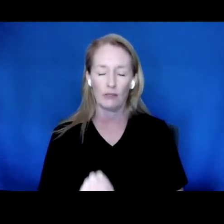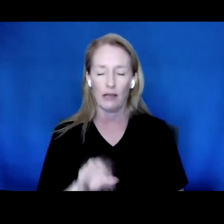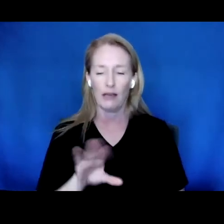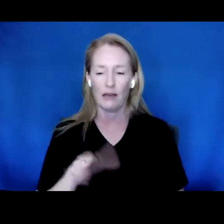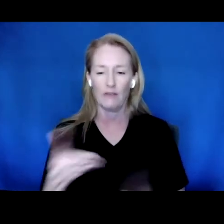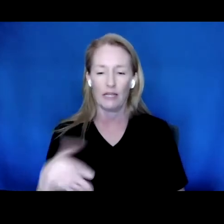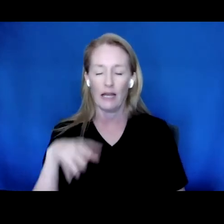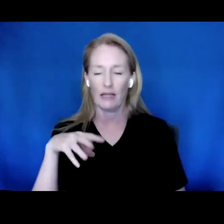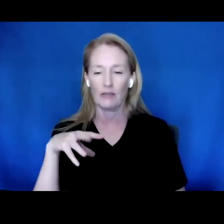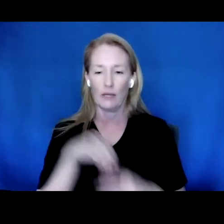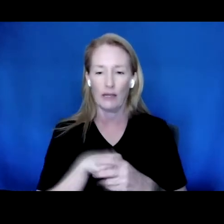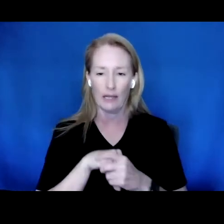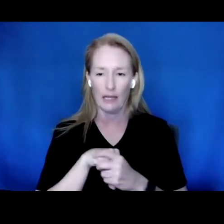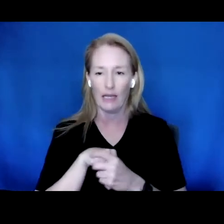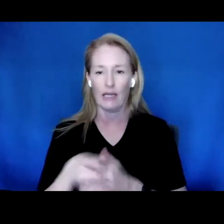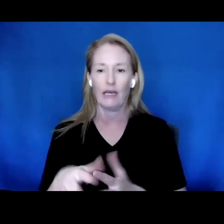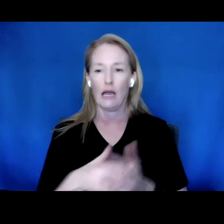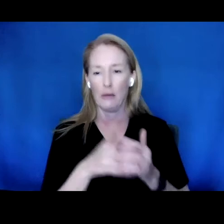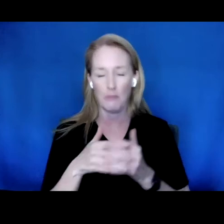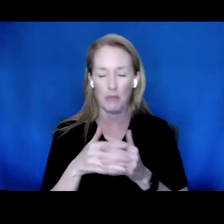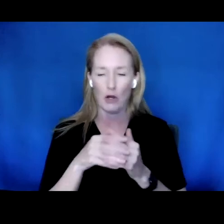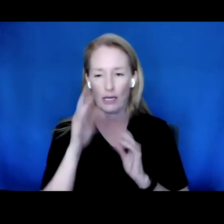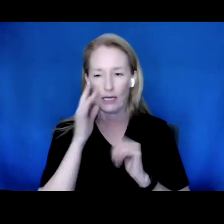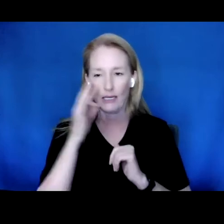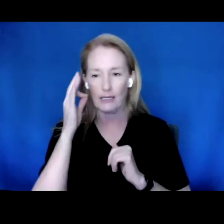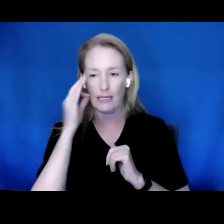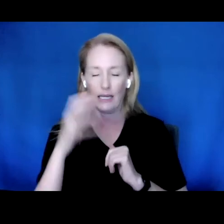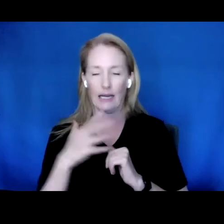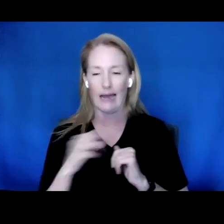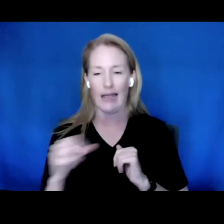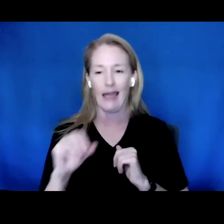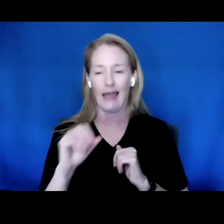Native babies were in excess.